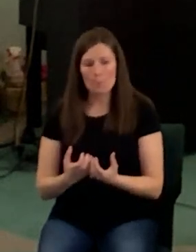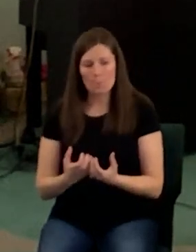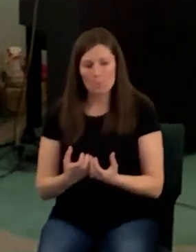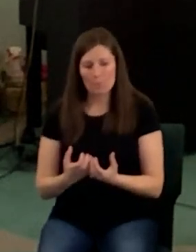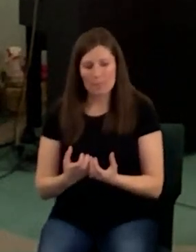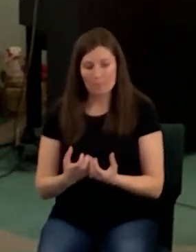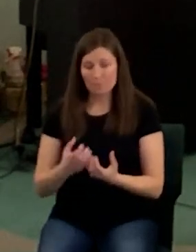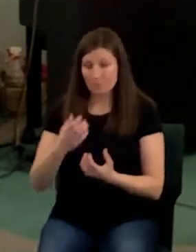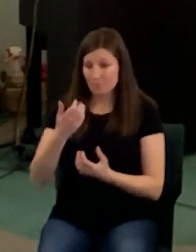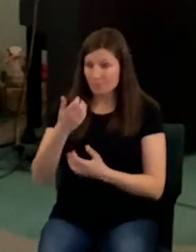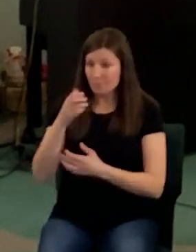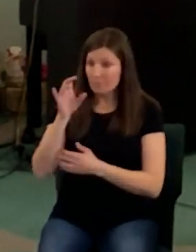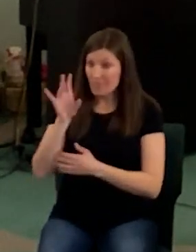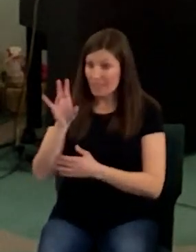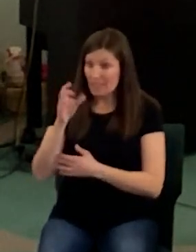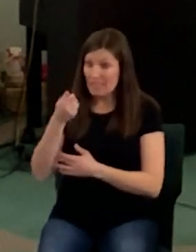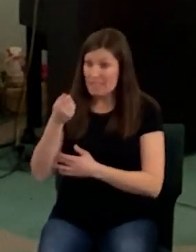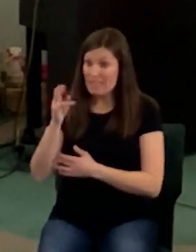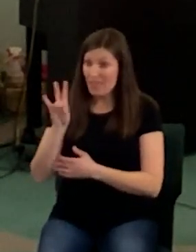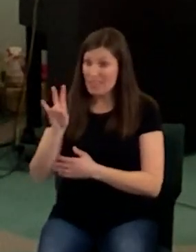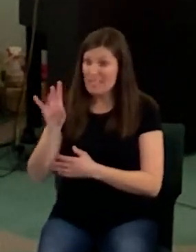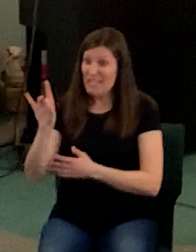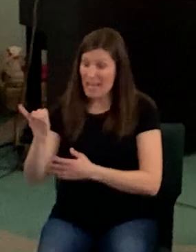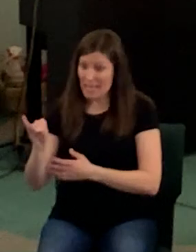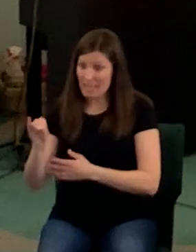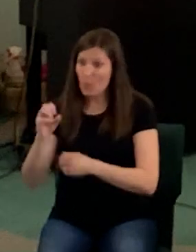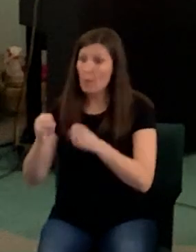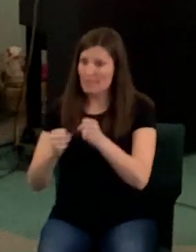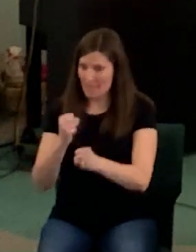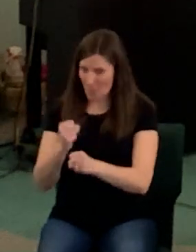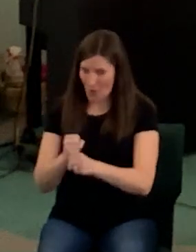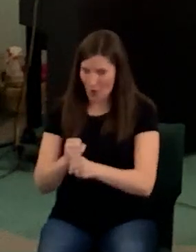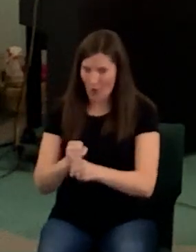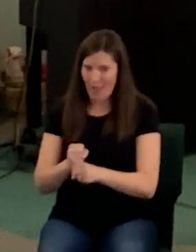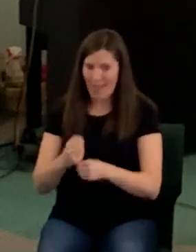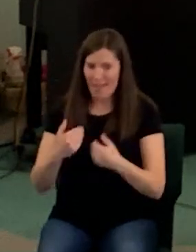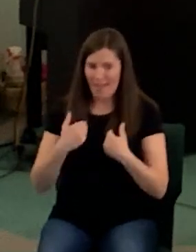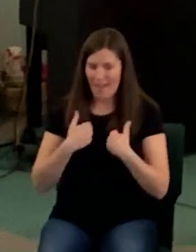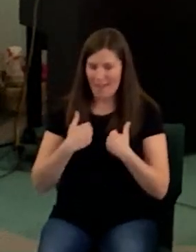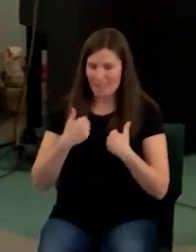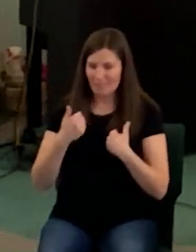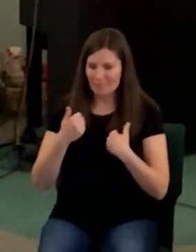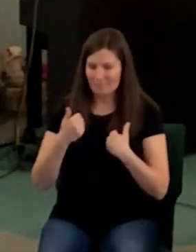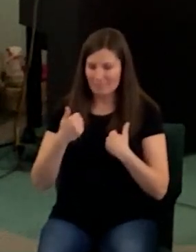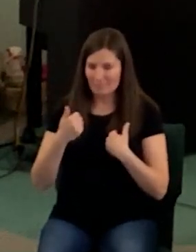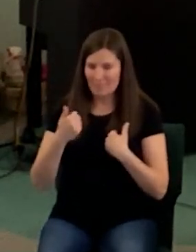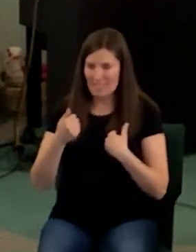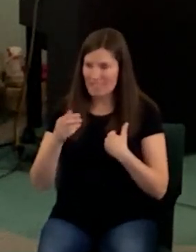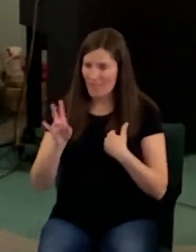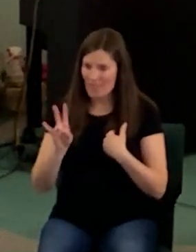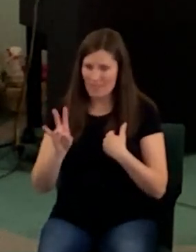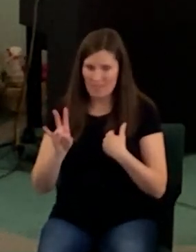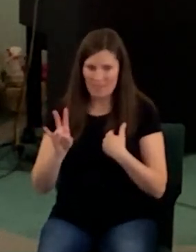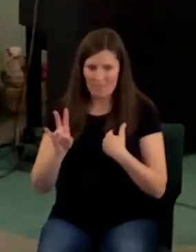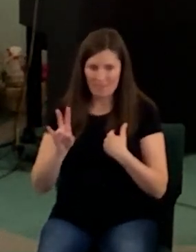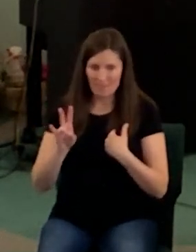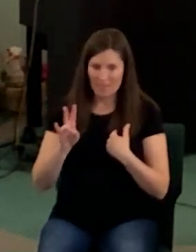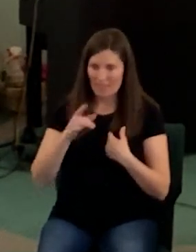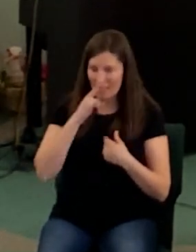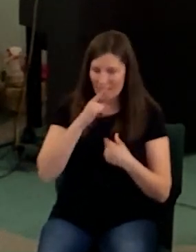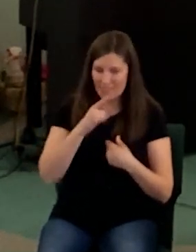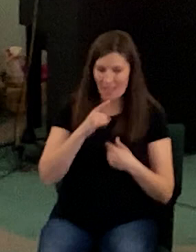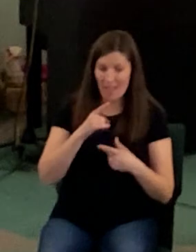In 1780, they had 90 students in Robert's Sunday school class that he had started. 3 years later, they had